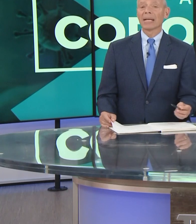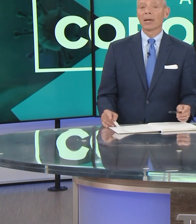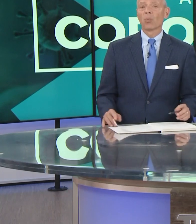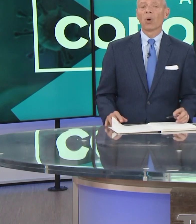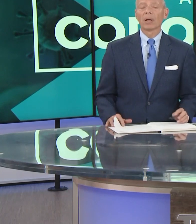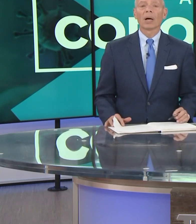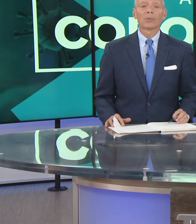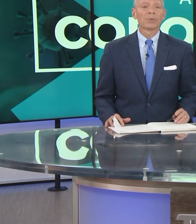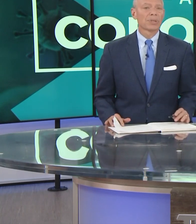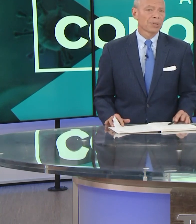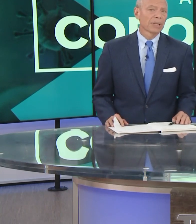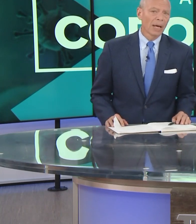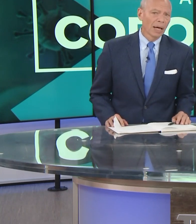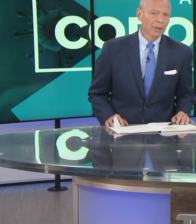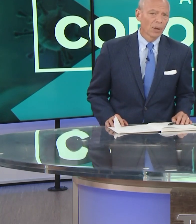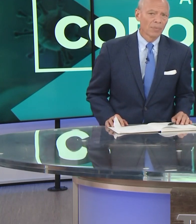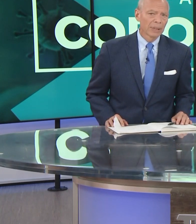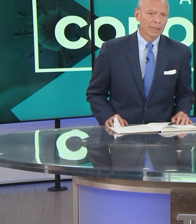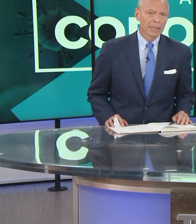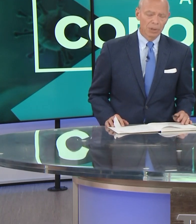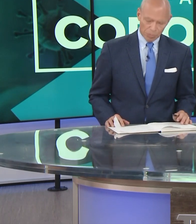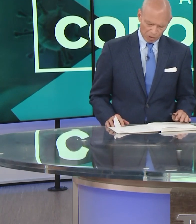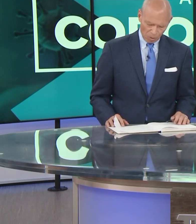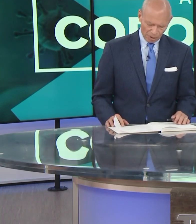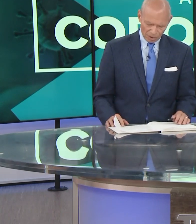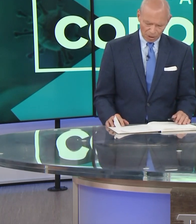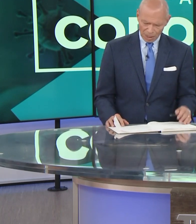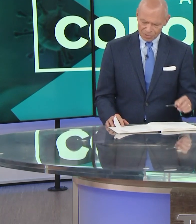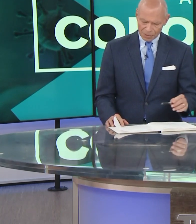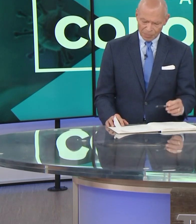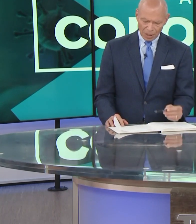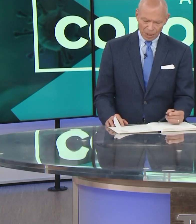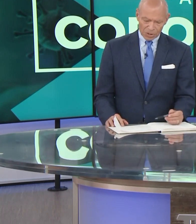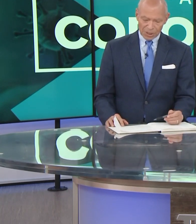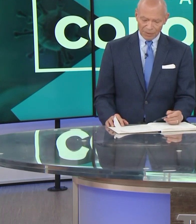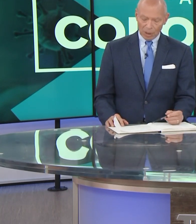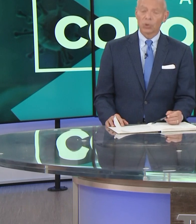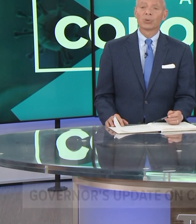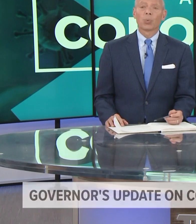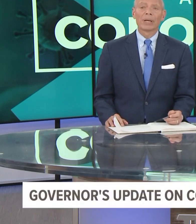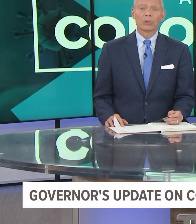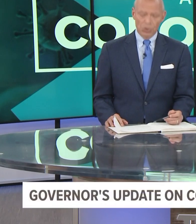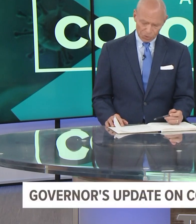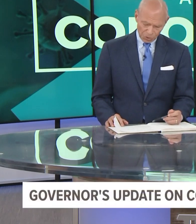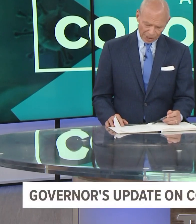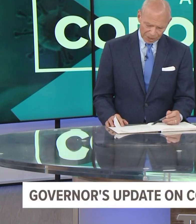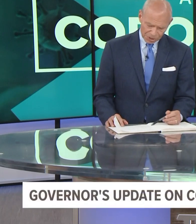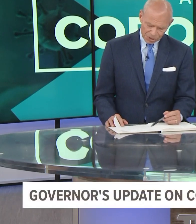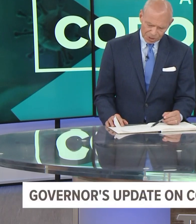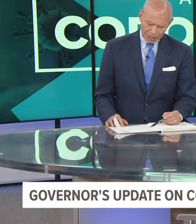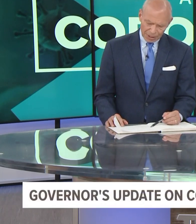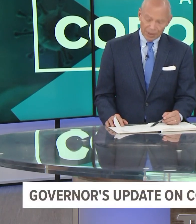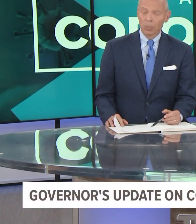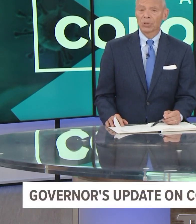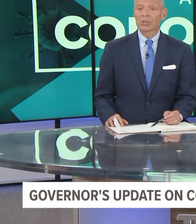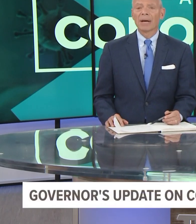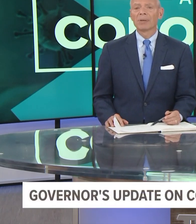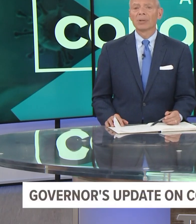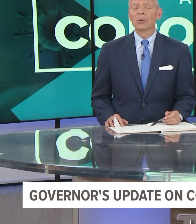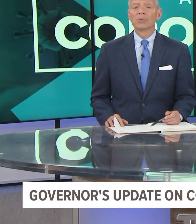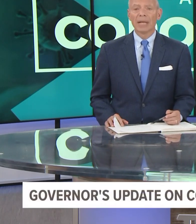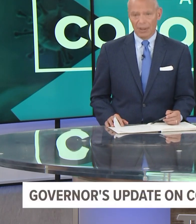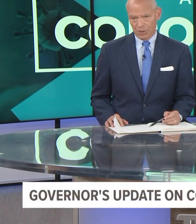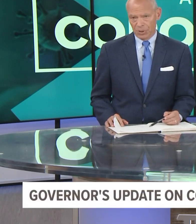day 169 that COVID-19 has been a part of our lives. 722 new cases. There were 7